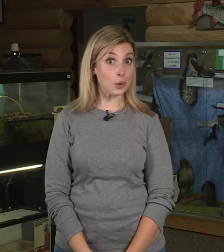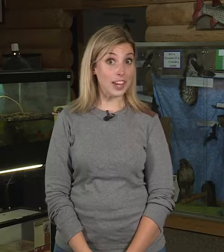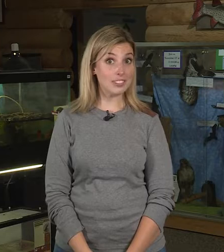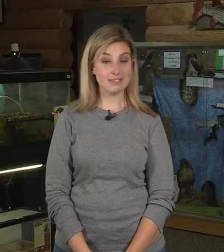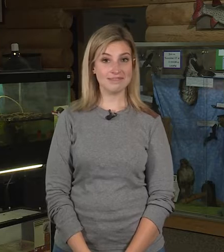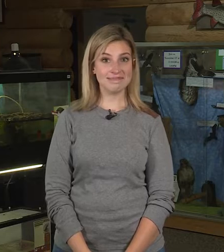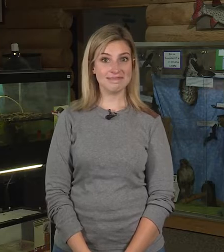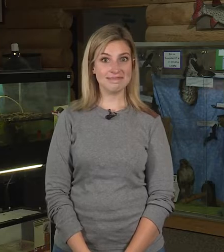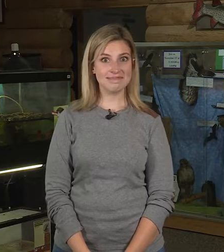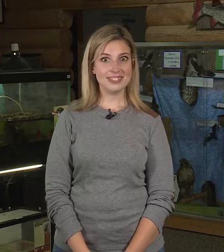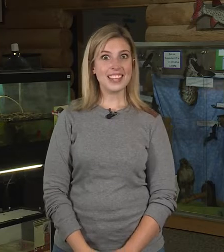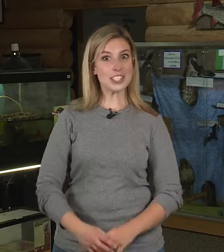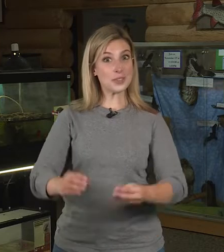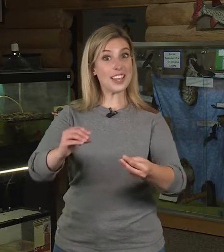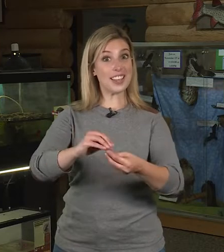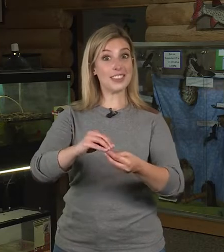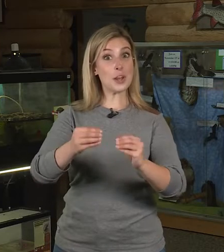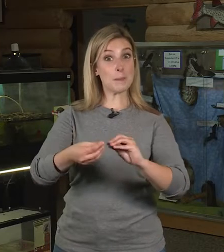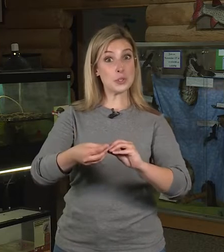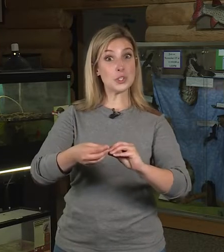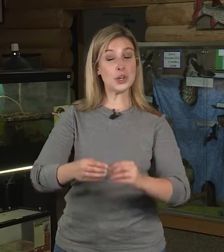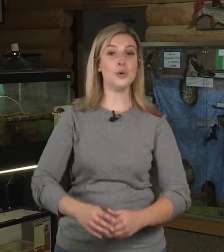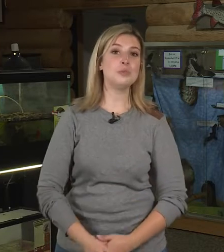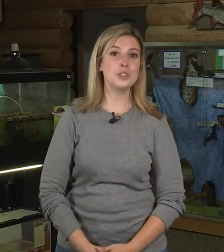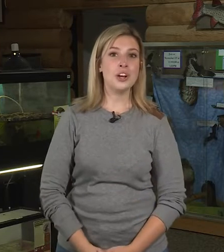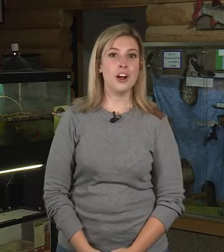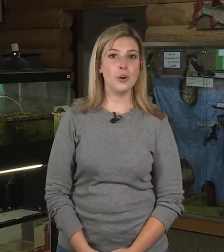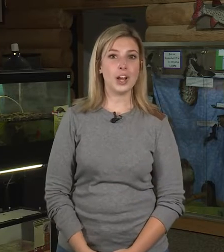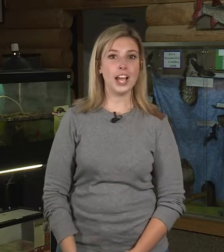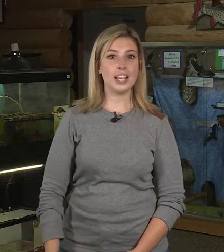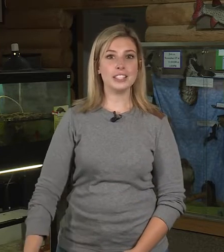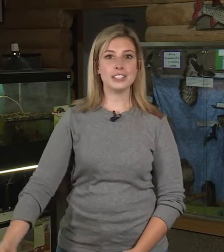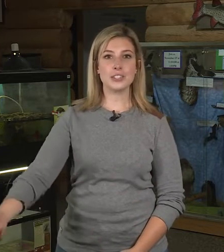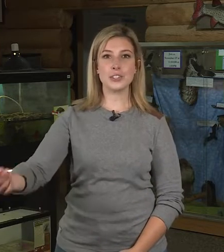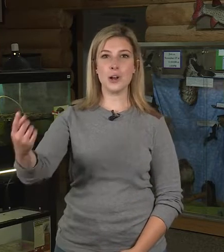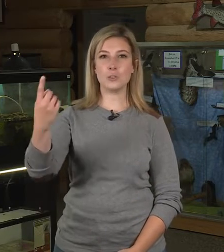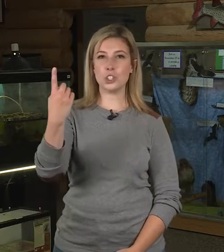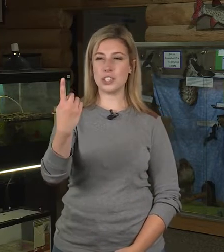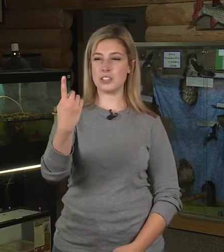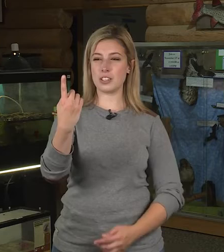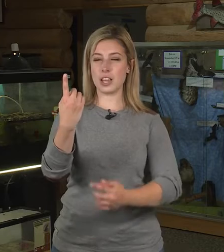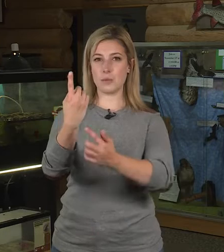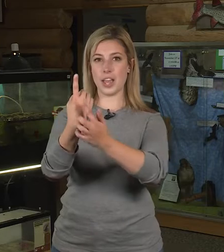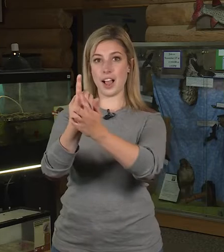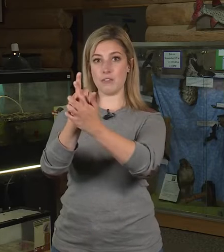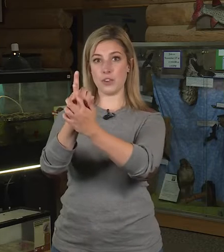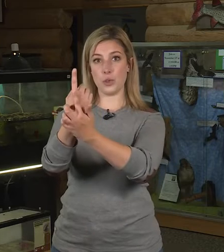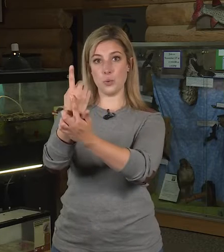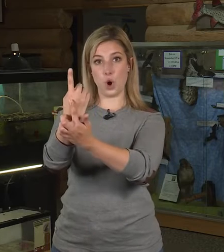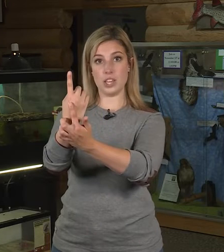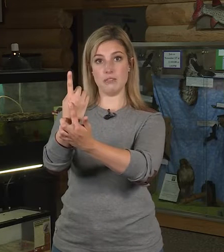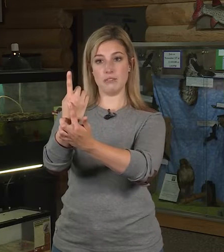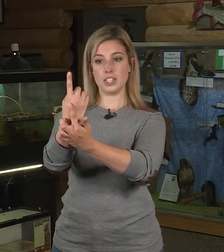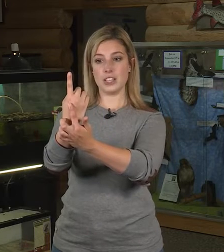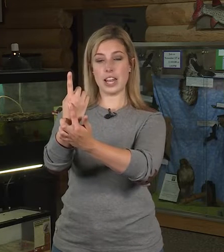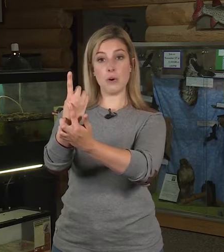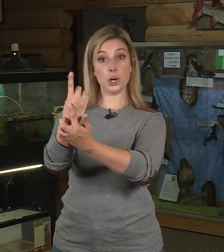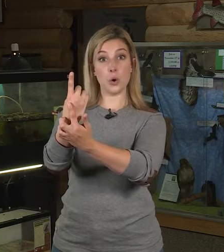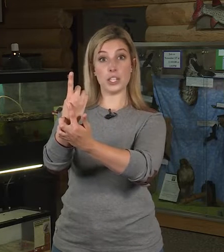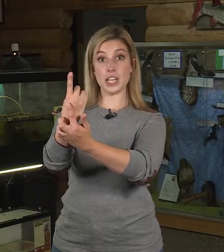right? That's right, the number 2. Okay, so just like we have the 1, now we're going to